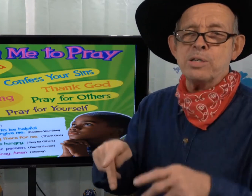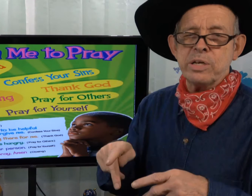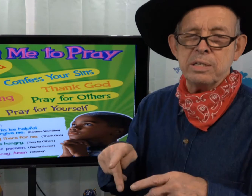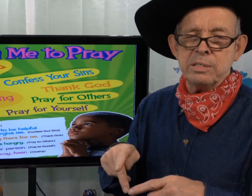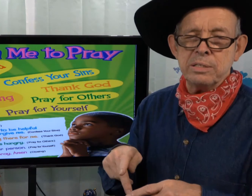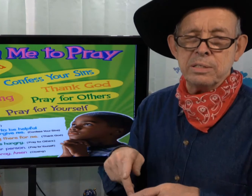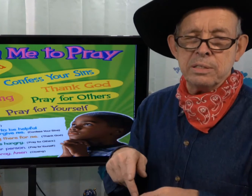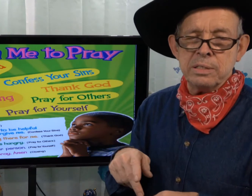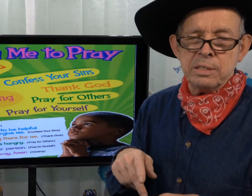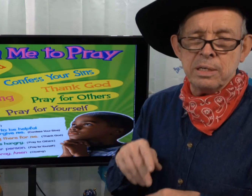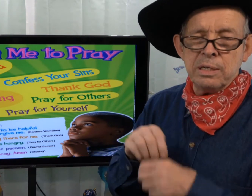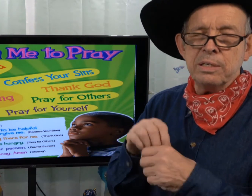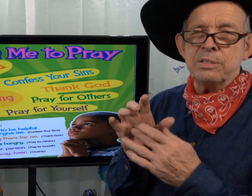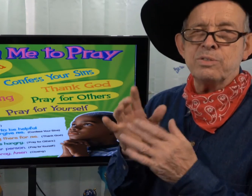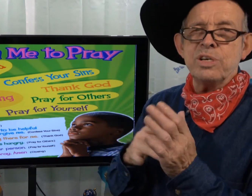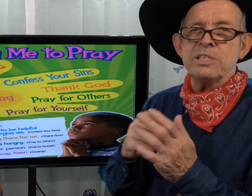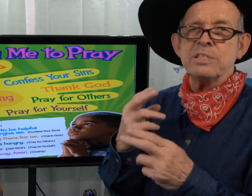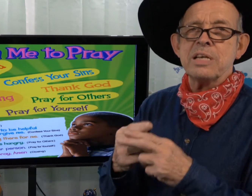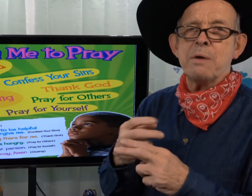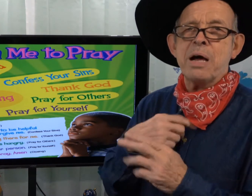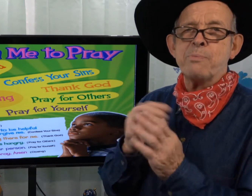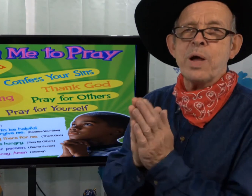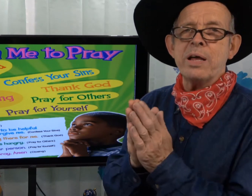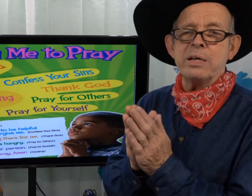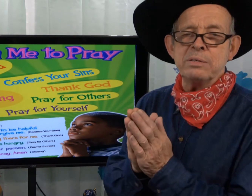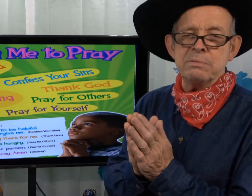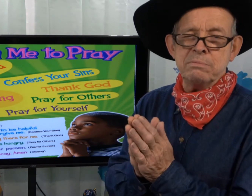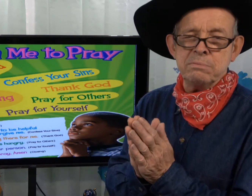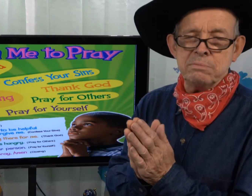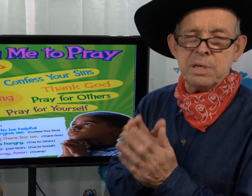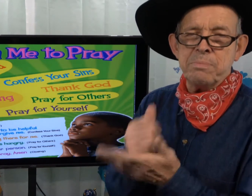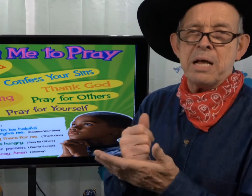person. In Jesus' name I pray. Amen.